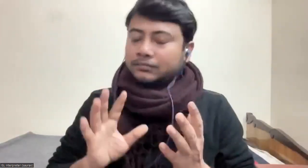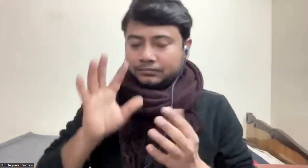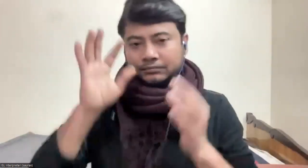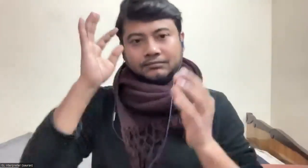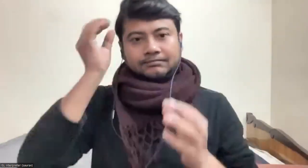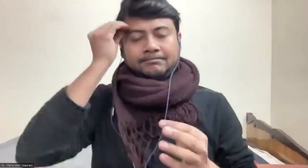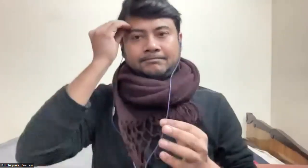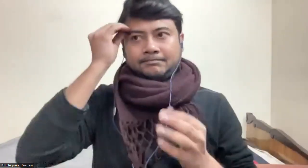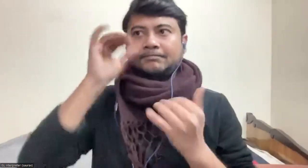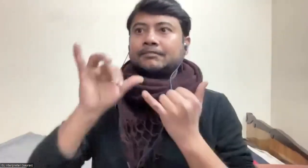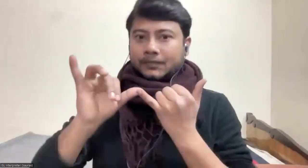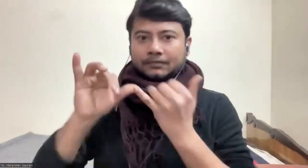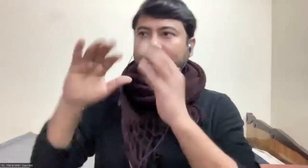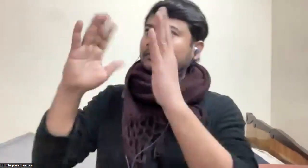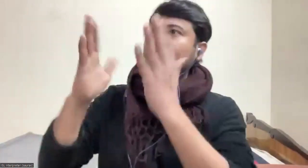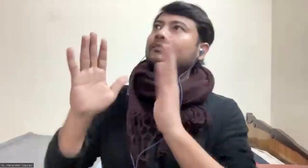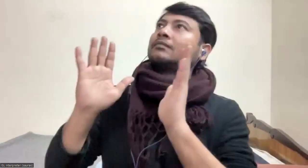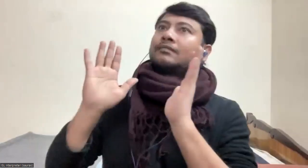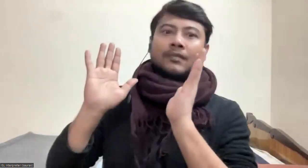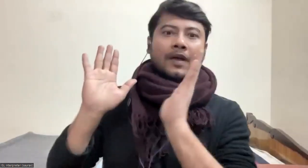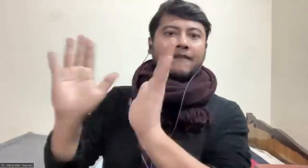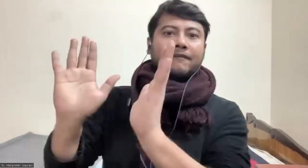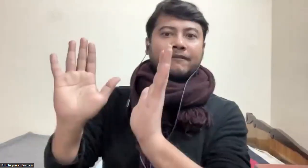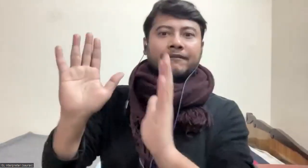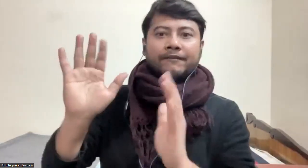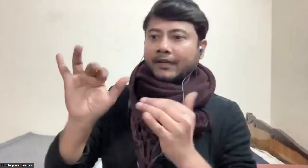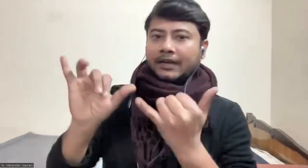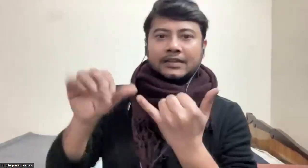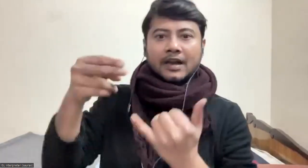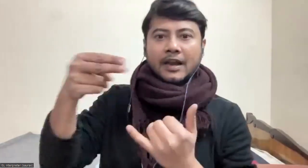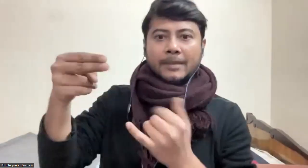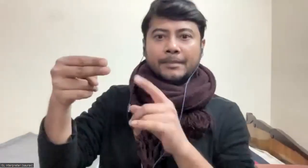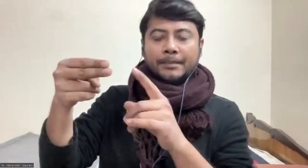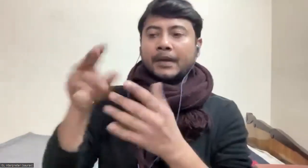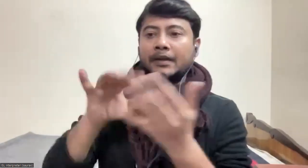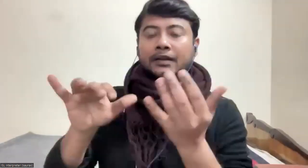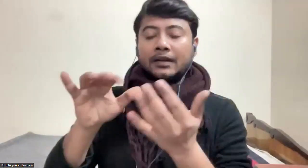imagination. And the holy name or the Hare Krishna Maha Mantra is a very, very powerful mantra.